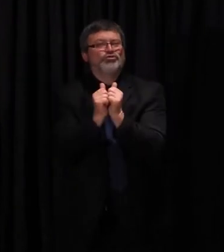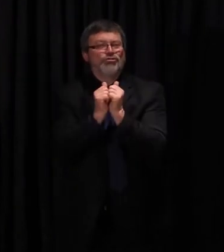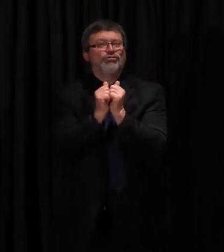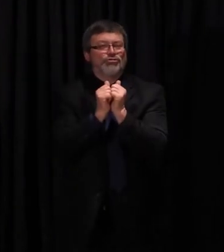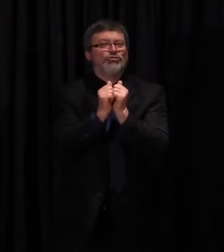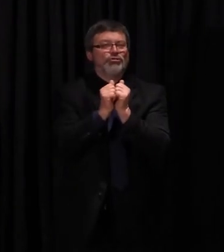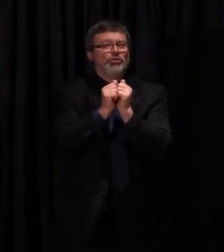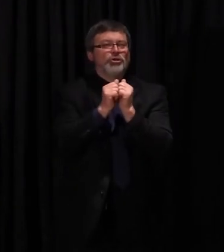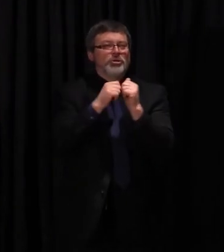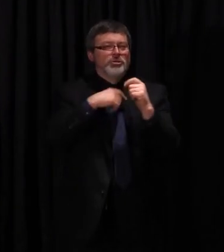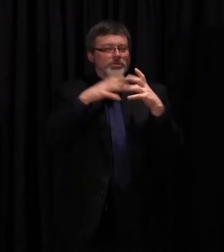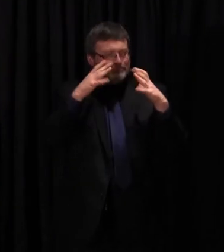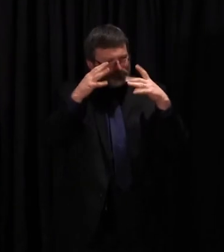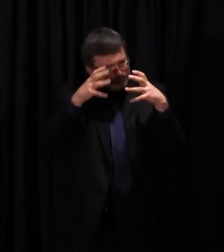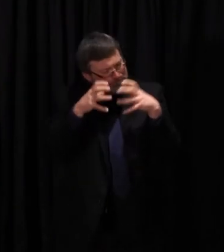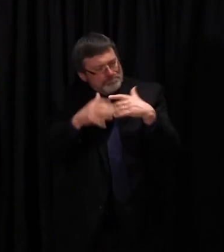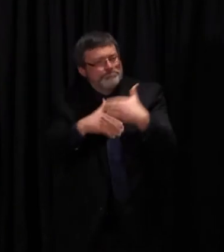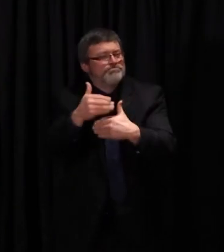forward.